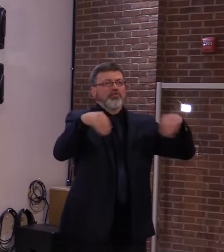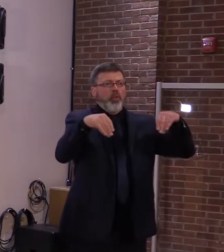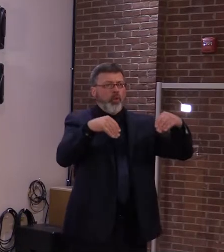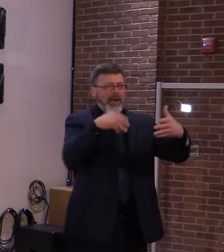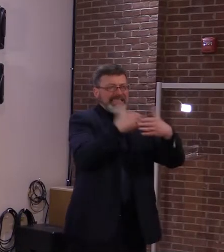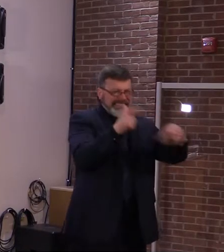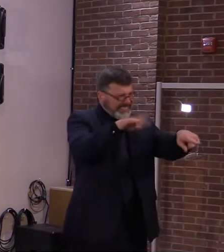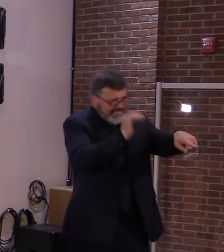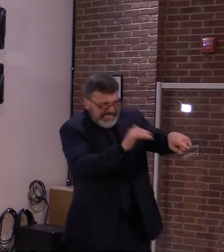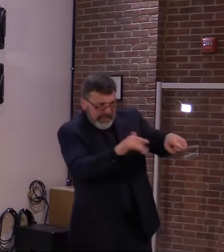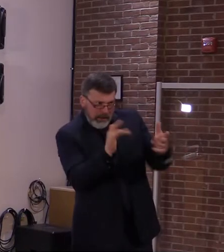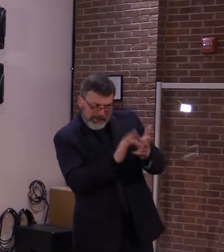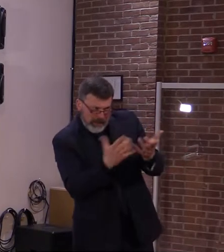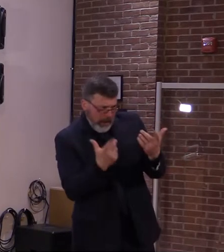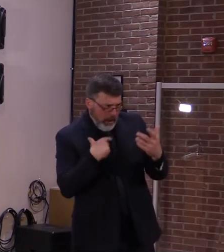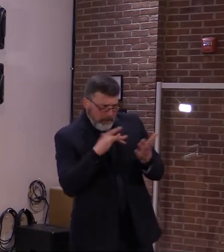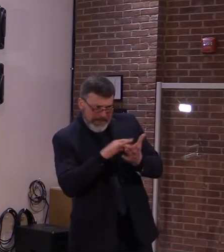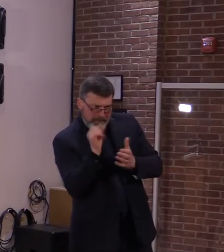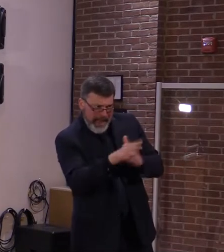visit